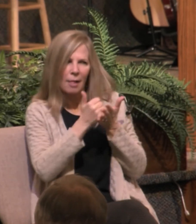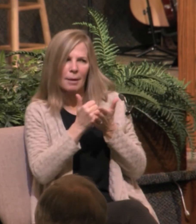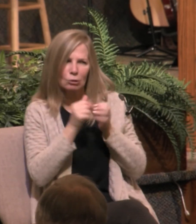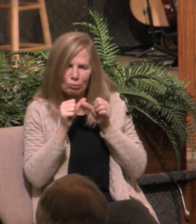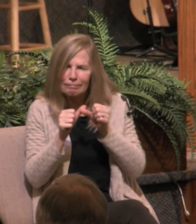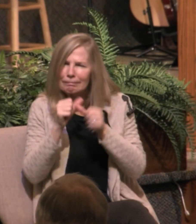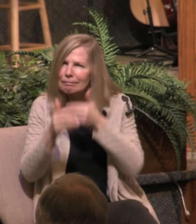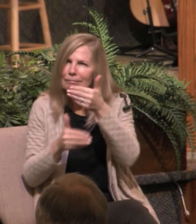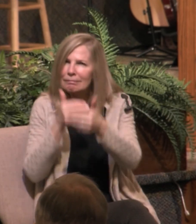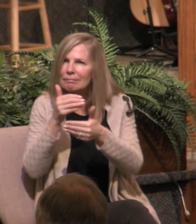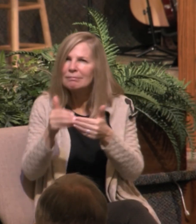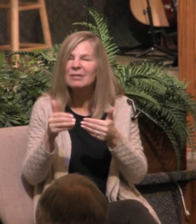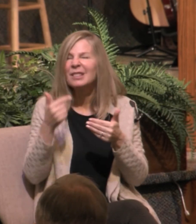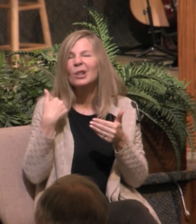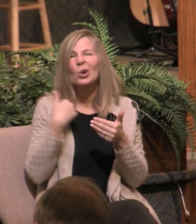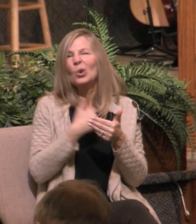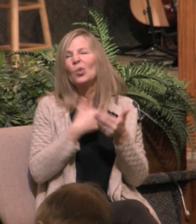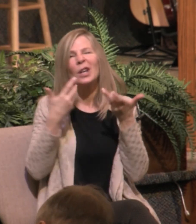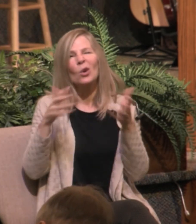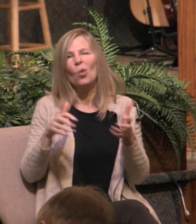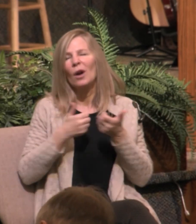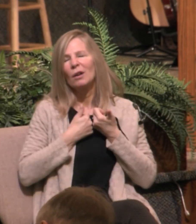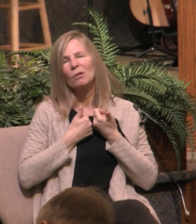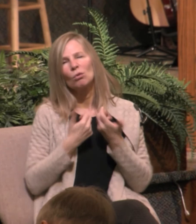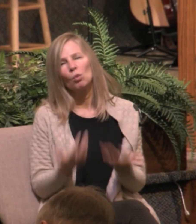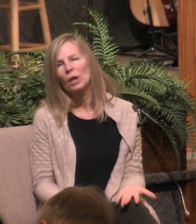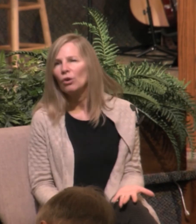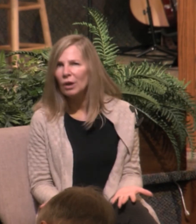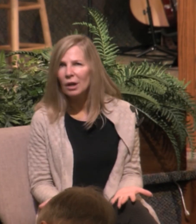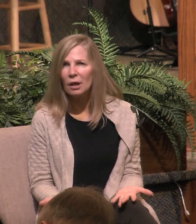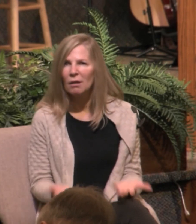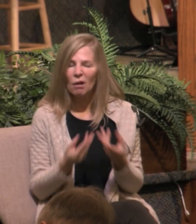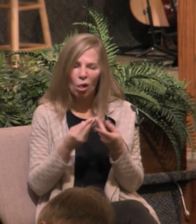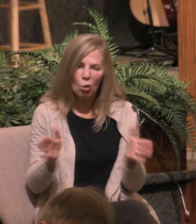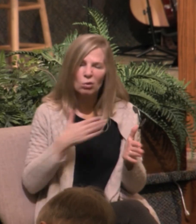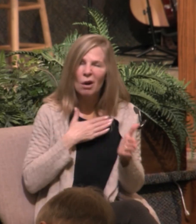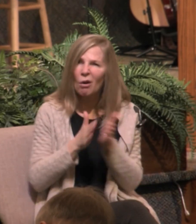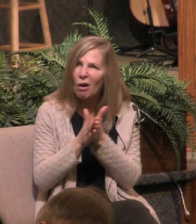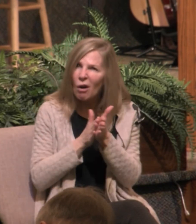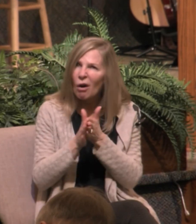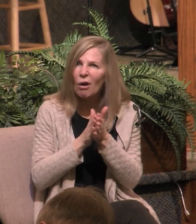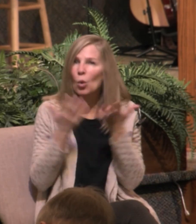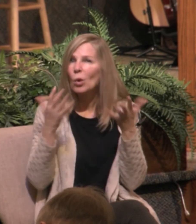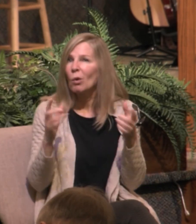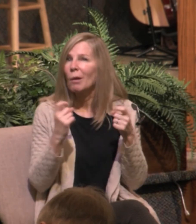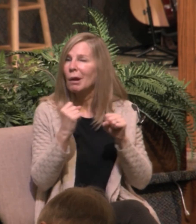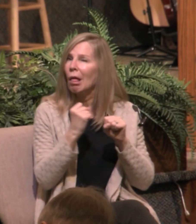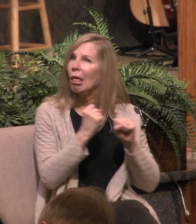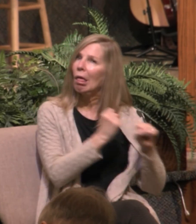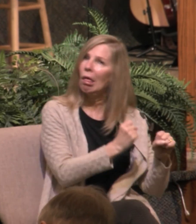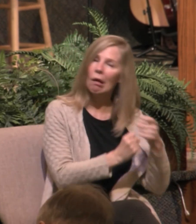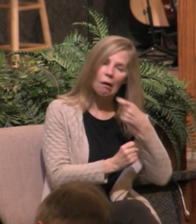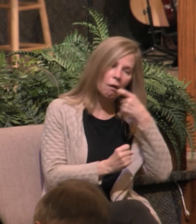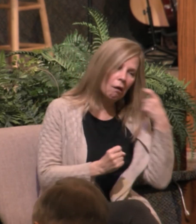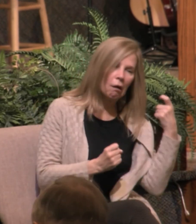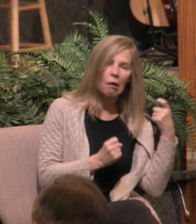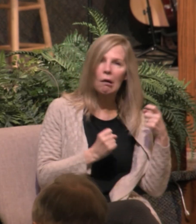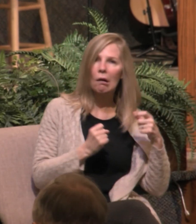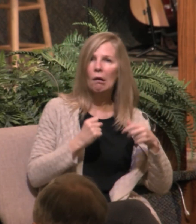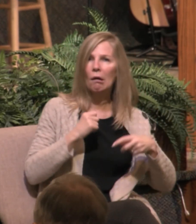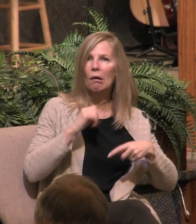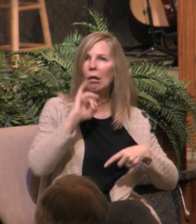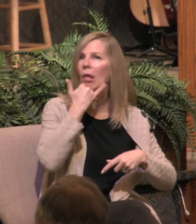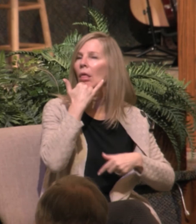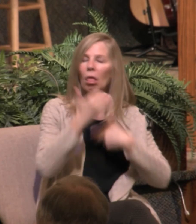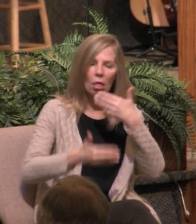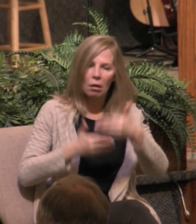Lord, we don't want to grow weary. We don't want to lose heart. We don't want to be entangled. We don't want to be stumbling over